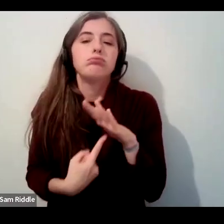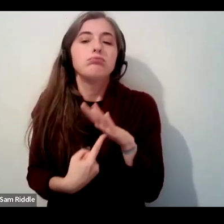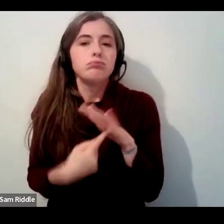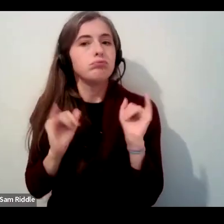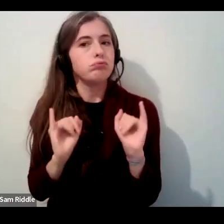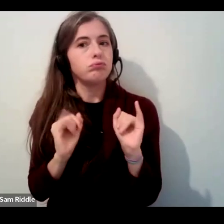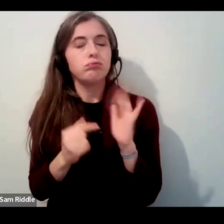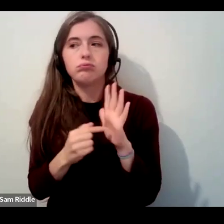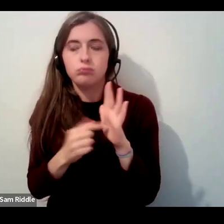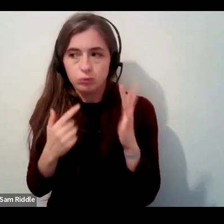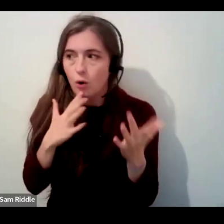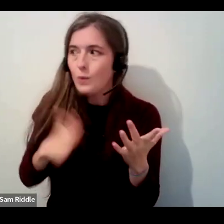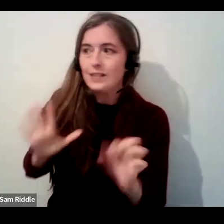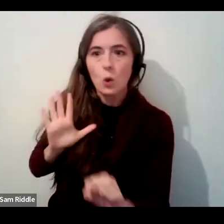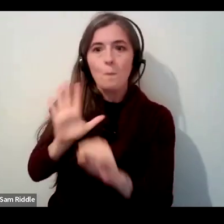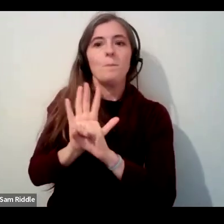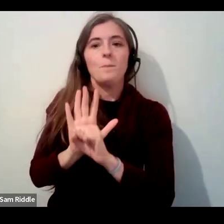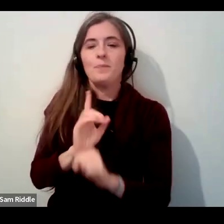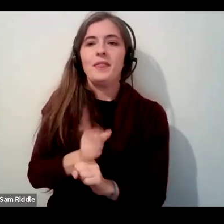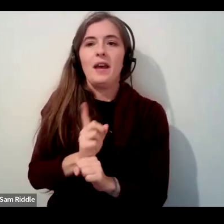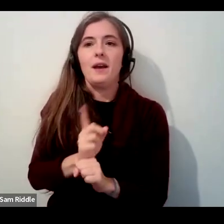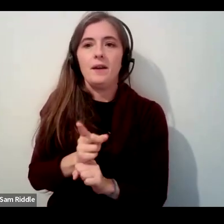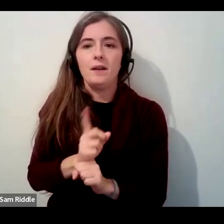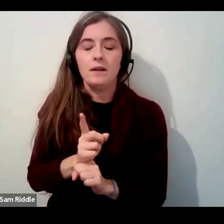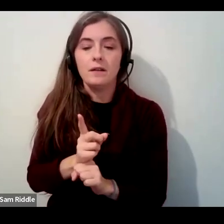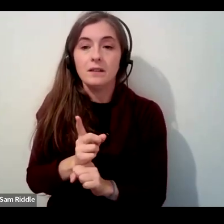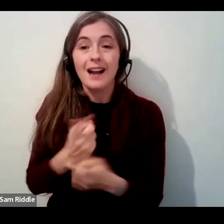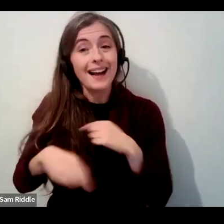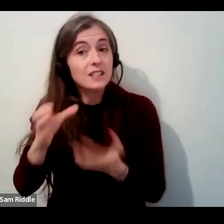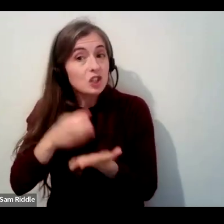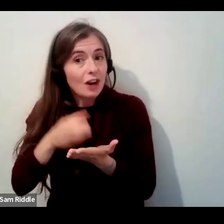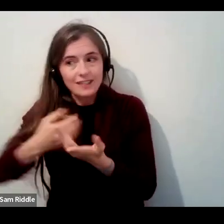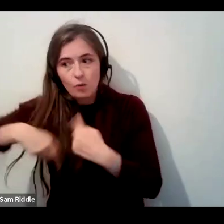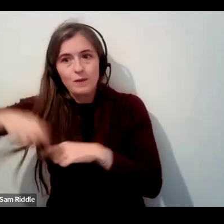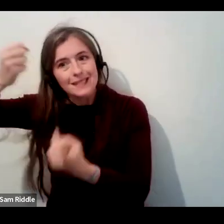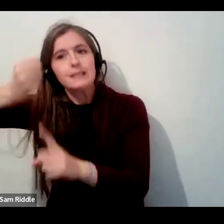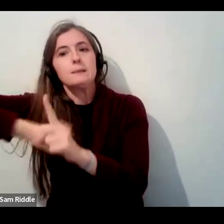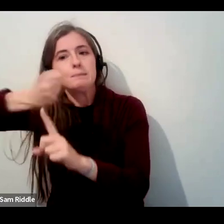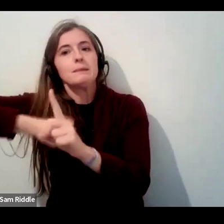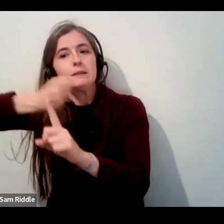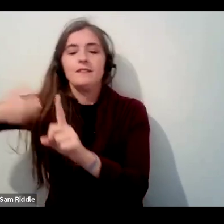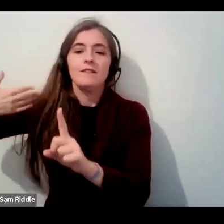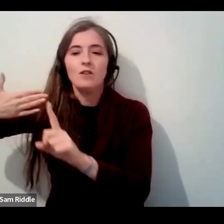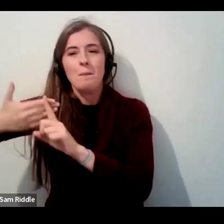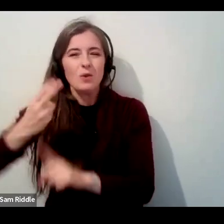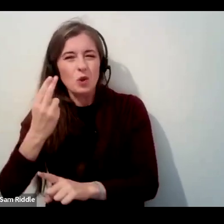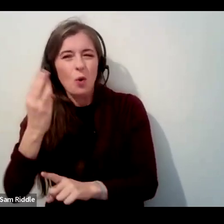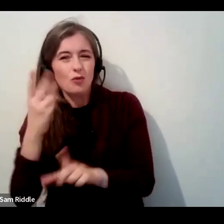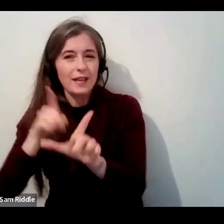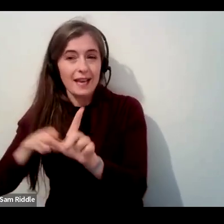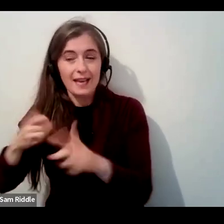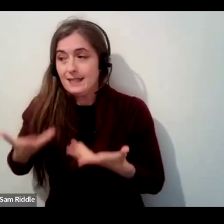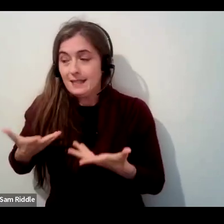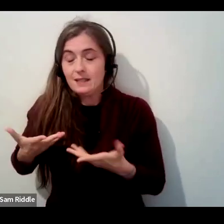we win it if we want to make sure. As a charity, we've been campaigning on this for about 2 or 3 years